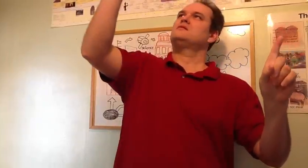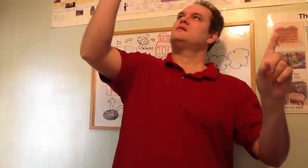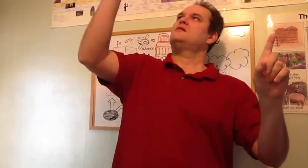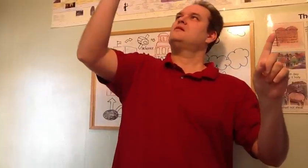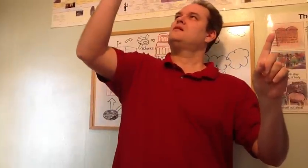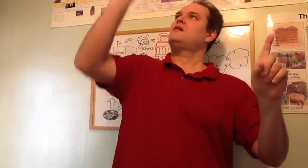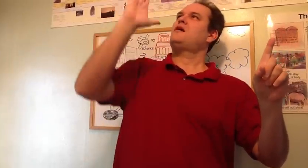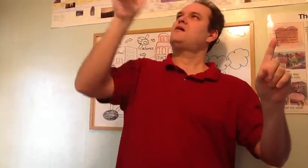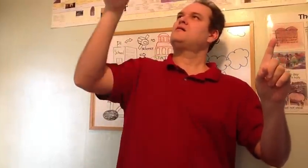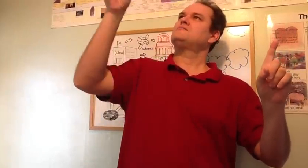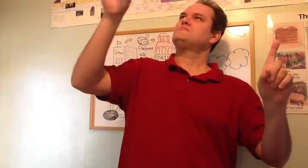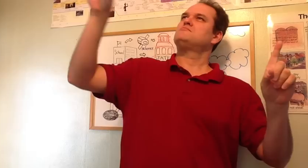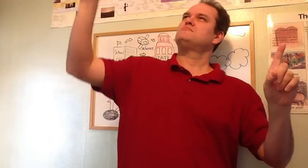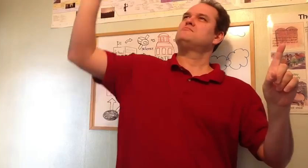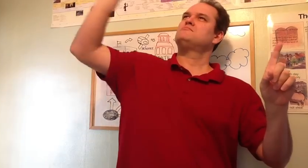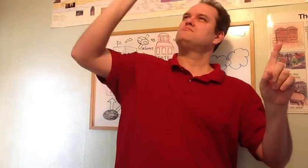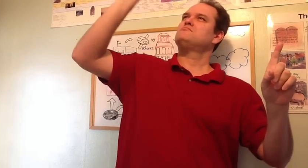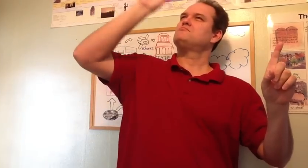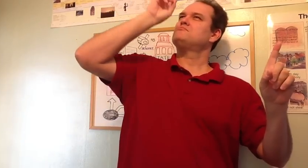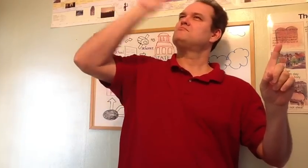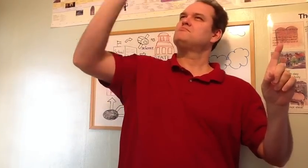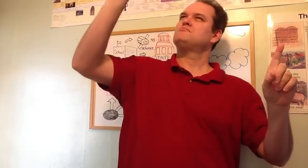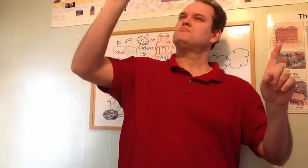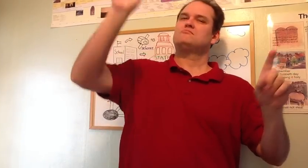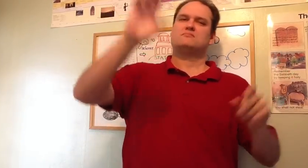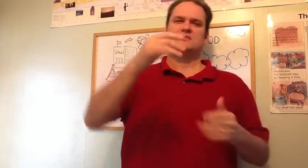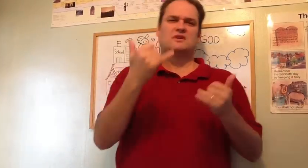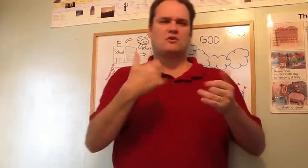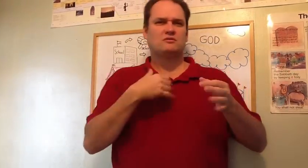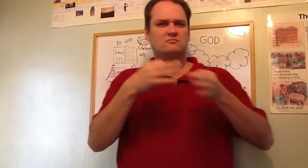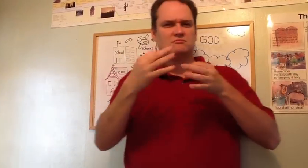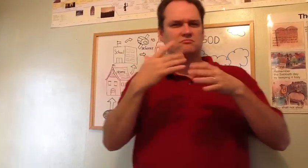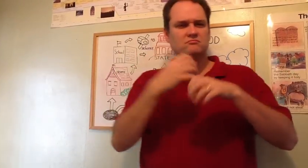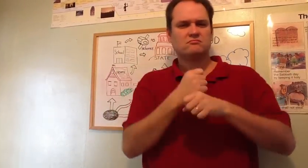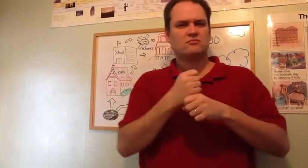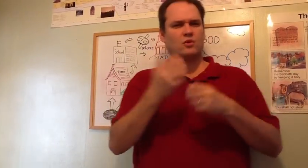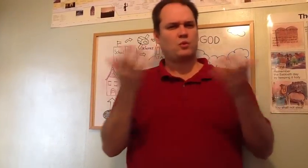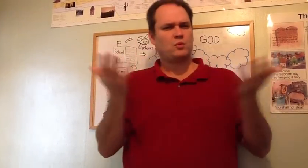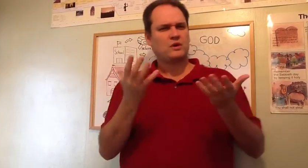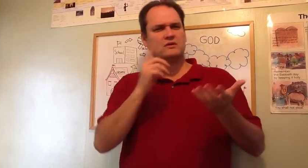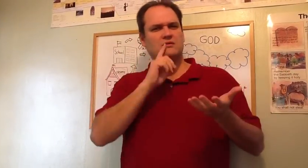while they're into politics. Everything they should do, this should point to God, and they should glorify Him.